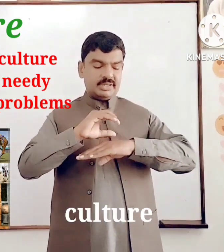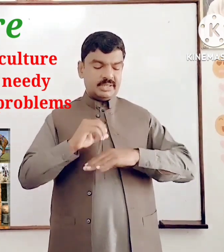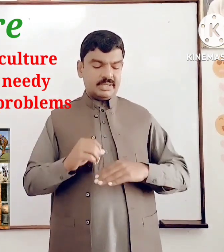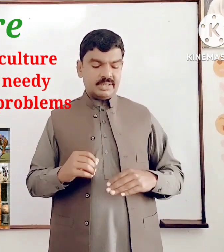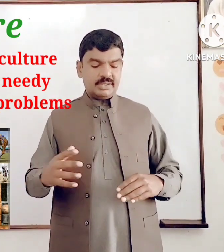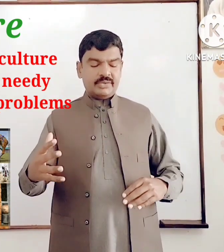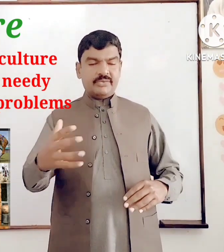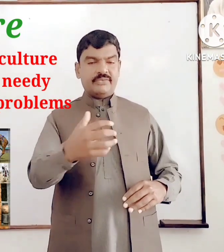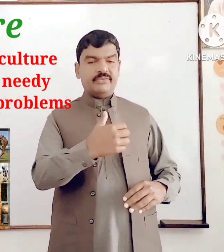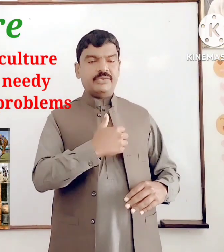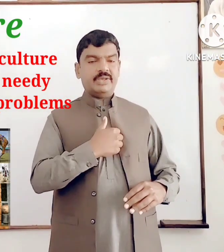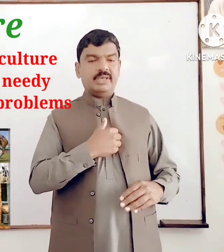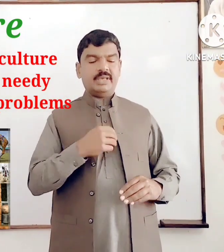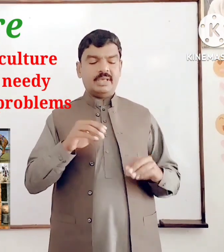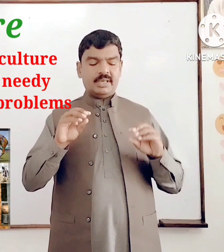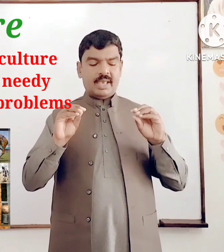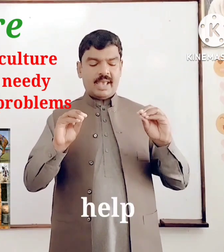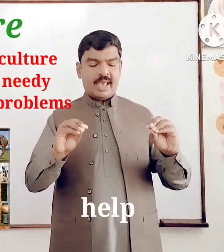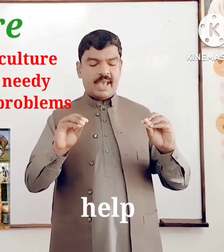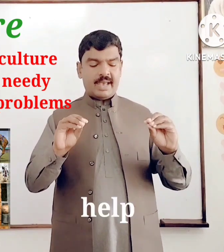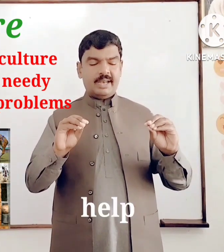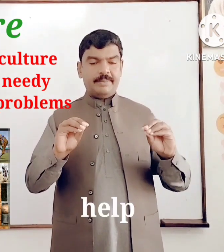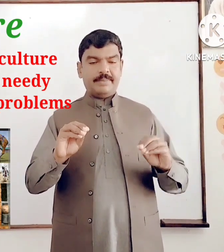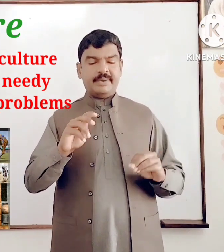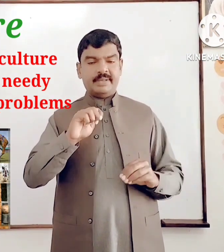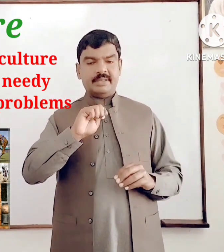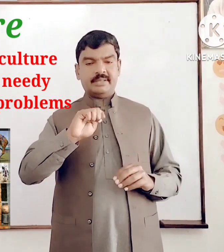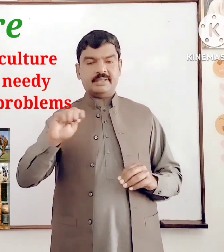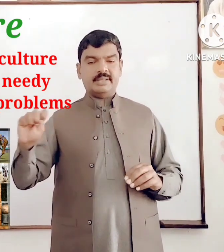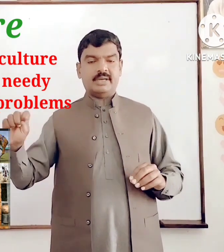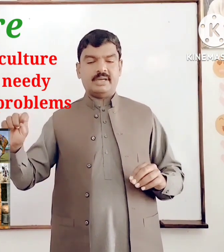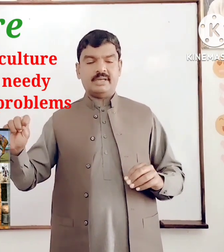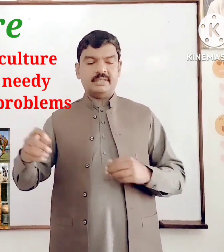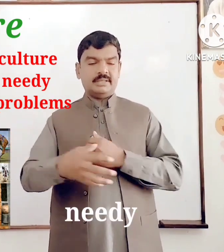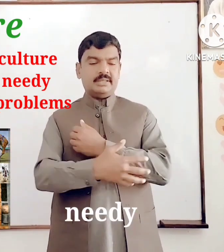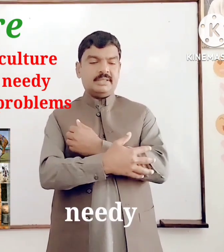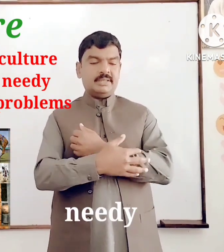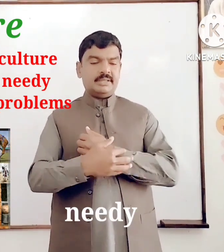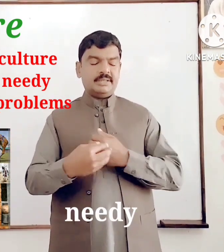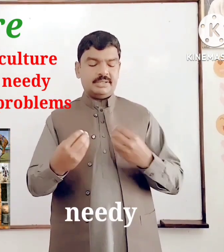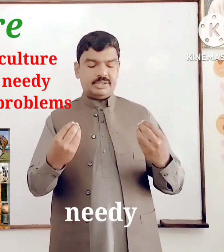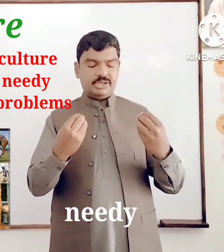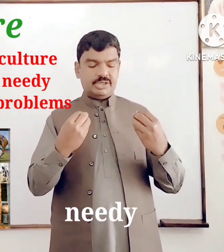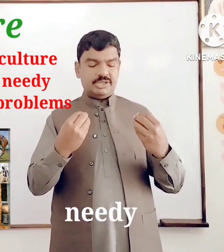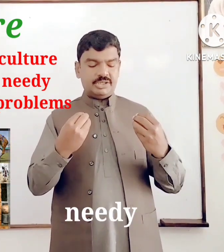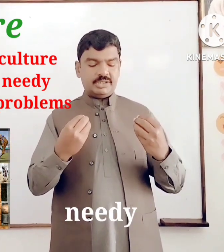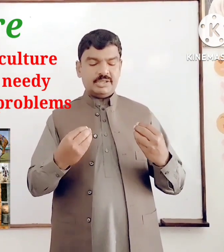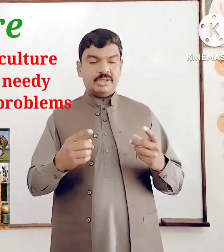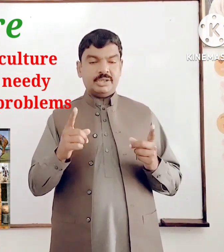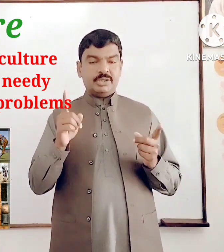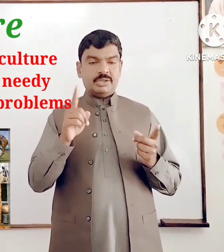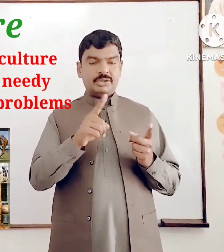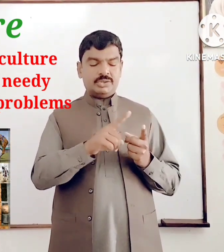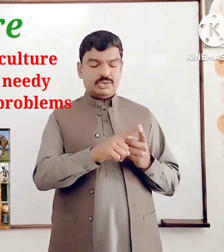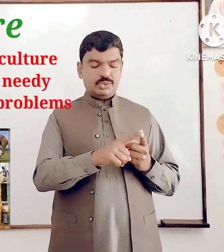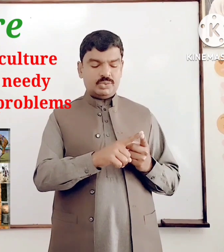culture, we help the needy